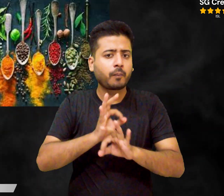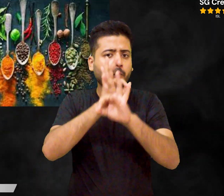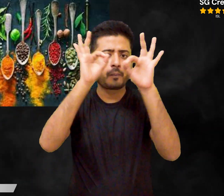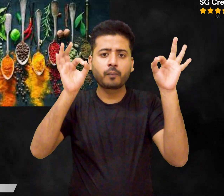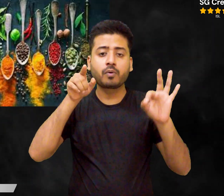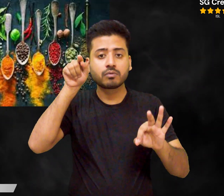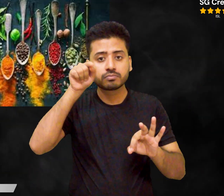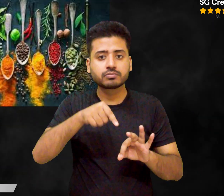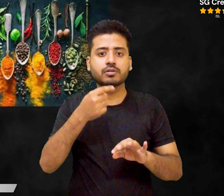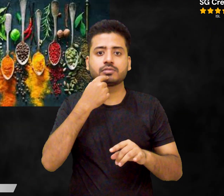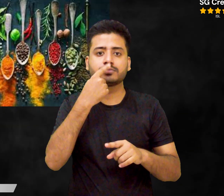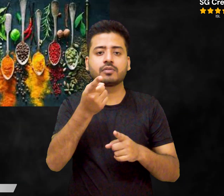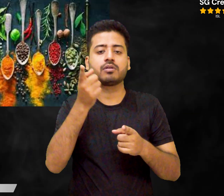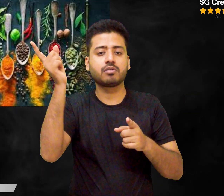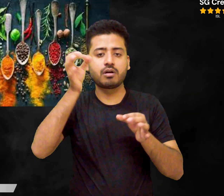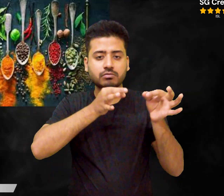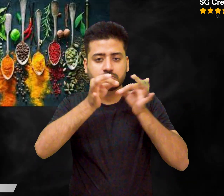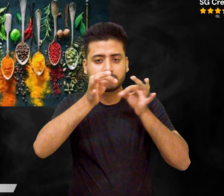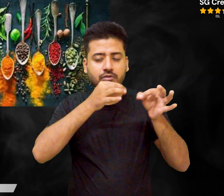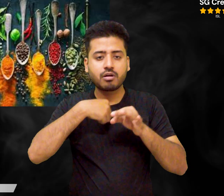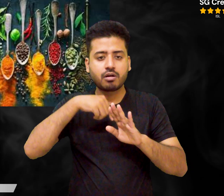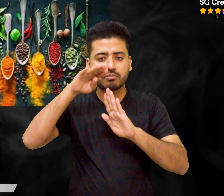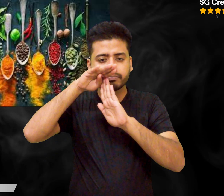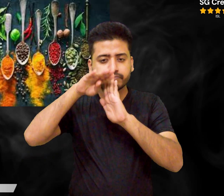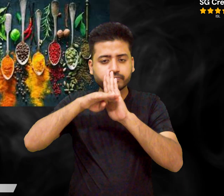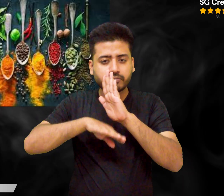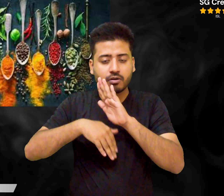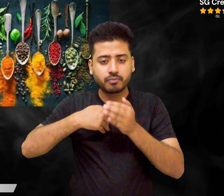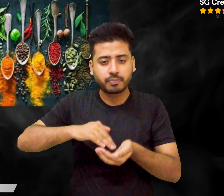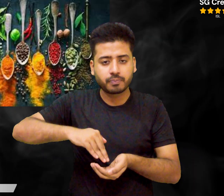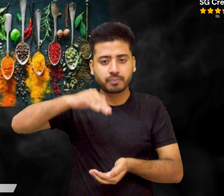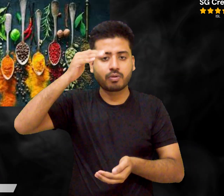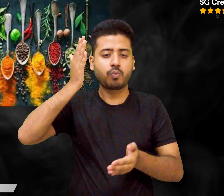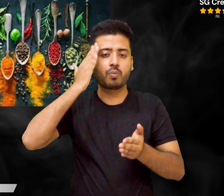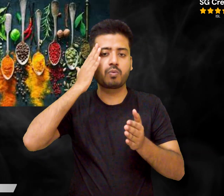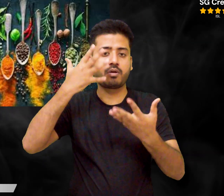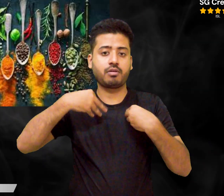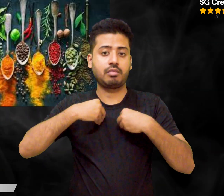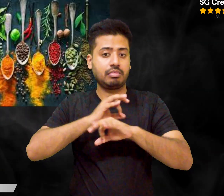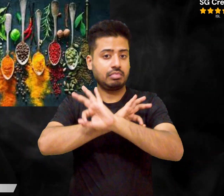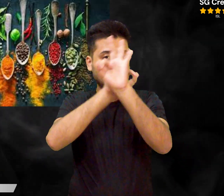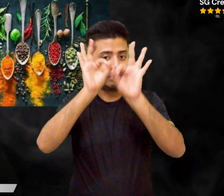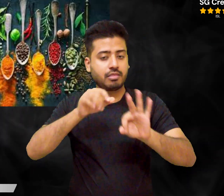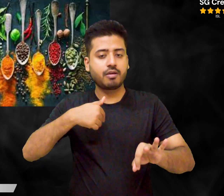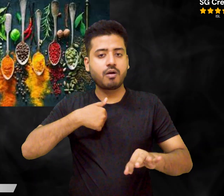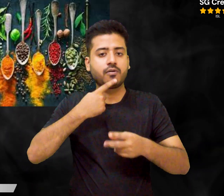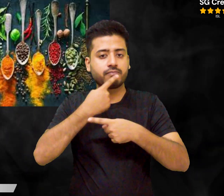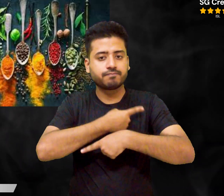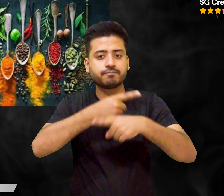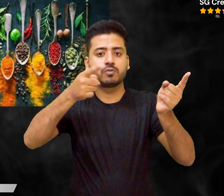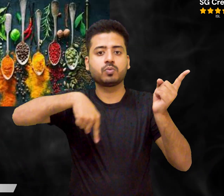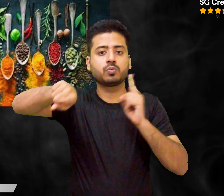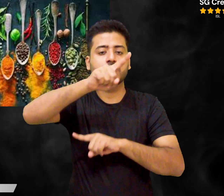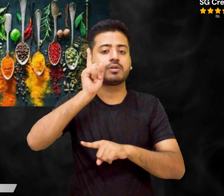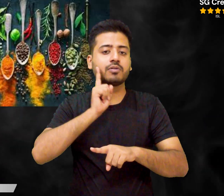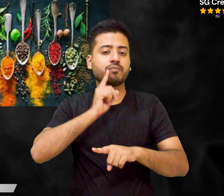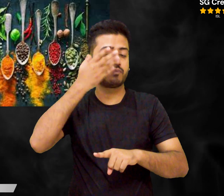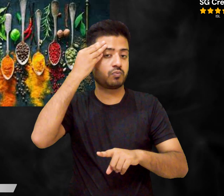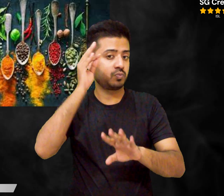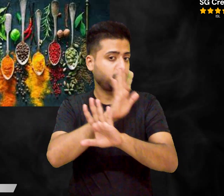at the beginning of a curry will tend to mellow and permeate the dish, while later additions offer a sharper pungency. Lentils and